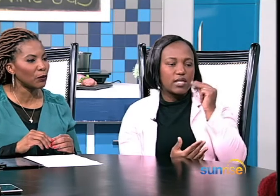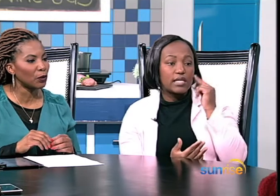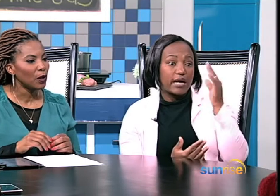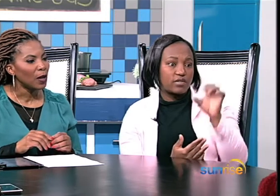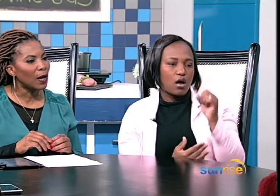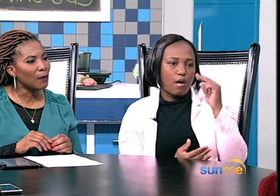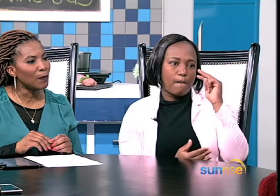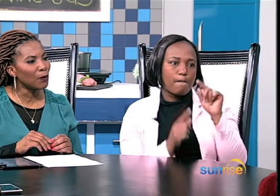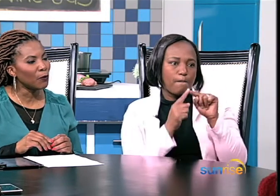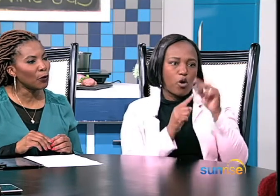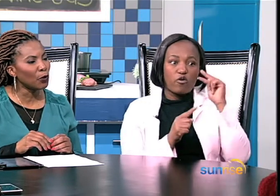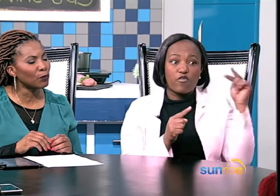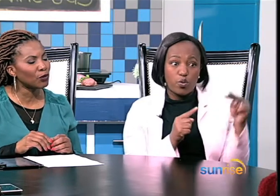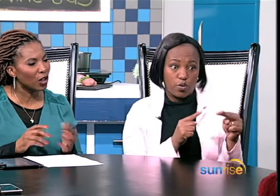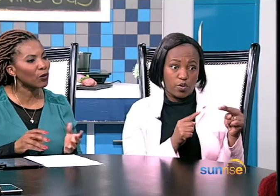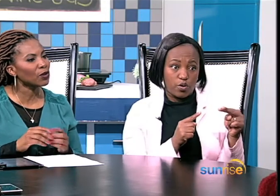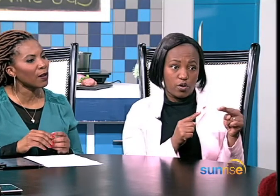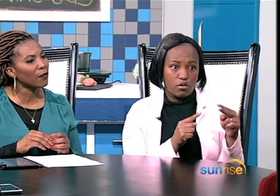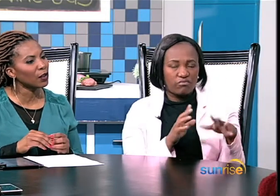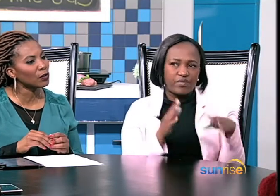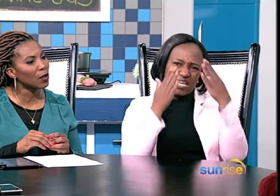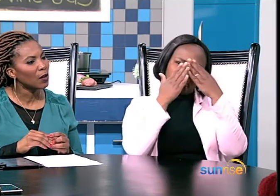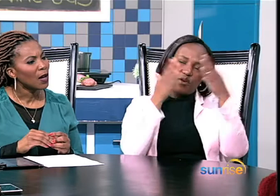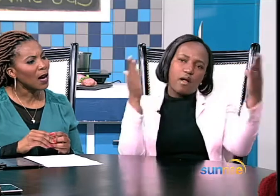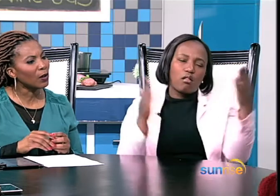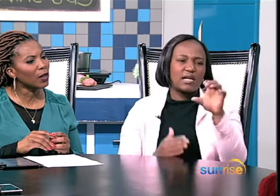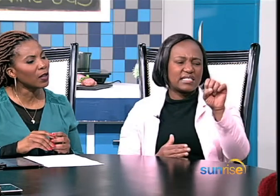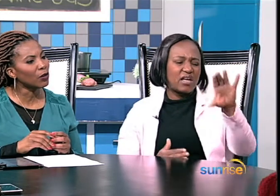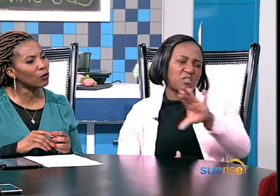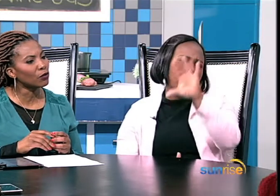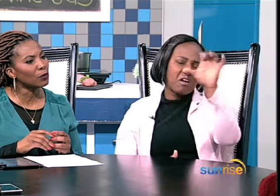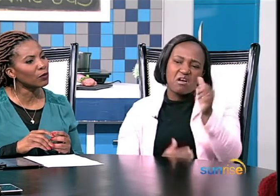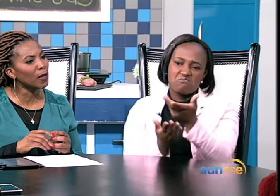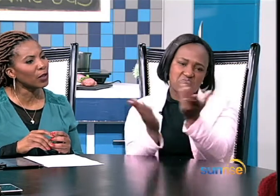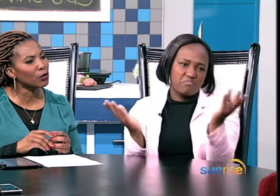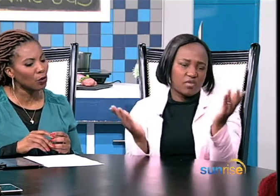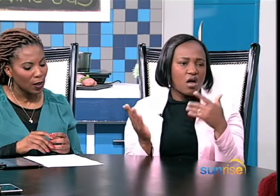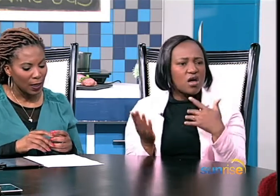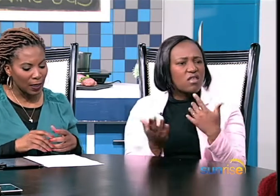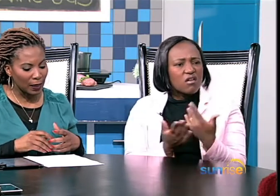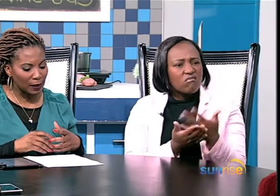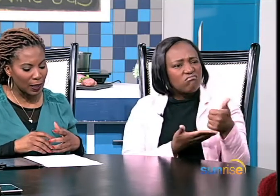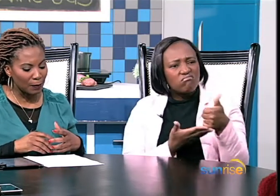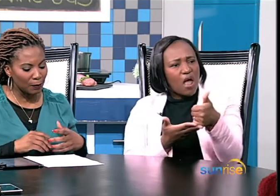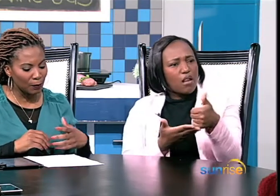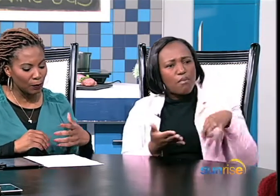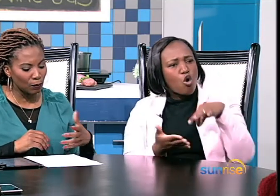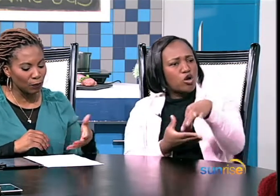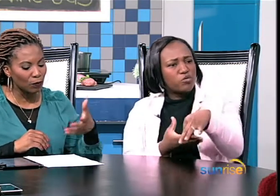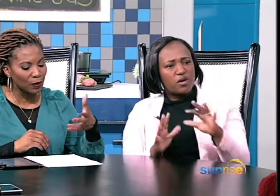view, for general South Africans, how can they contribute to making sure that